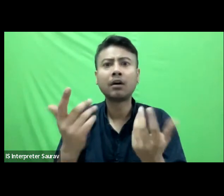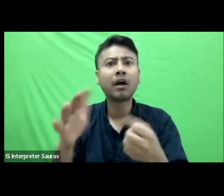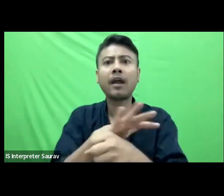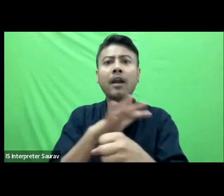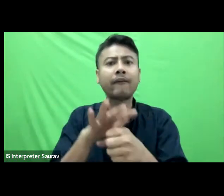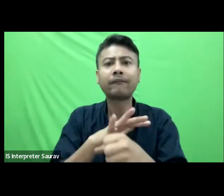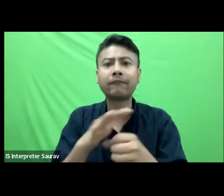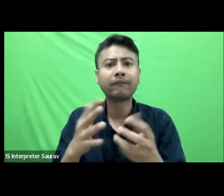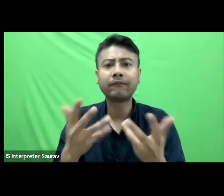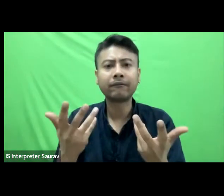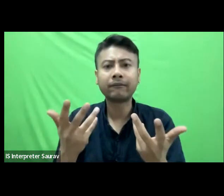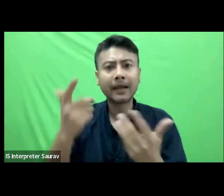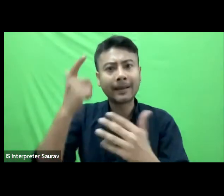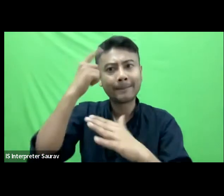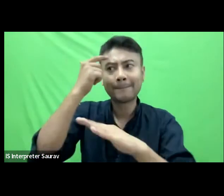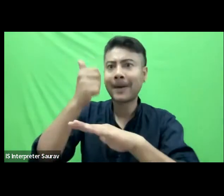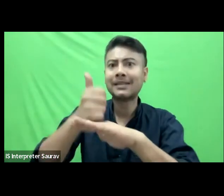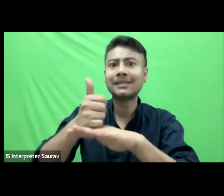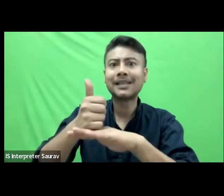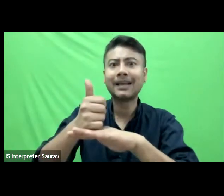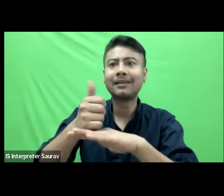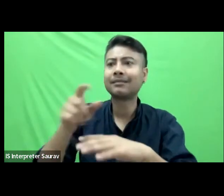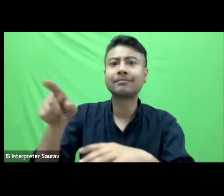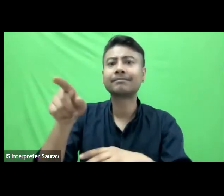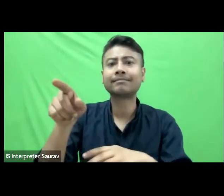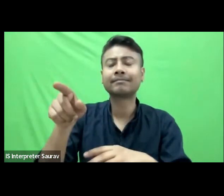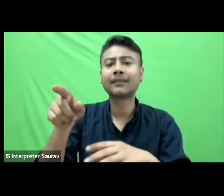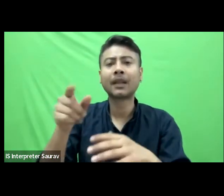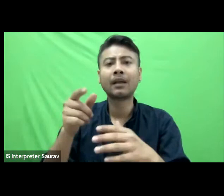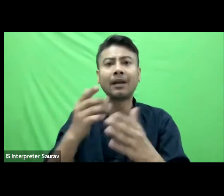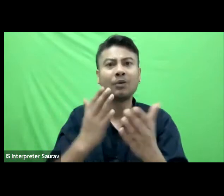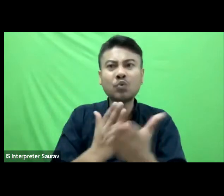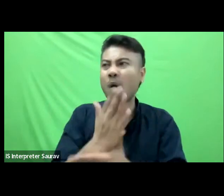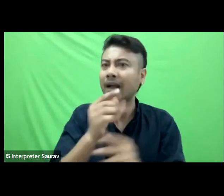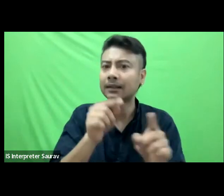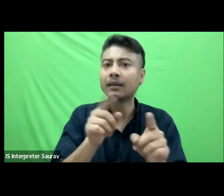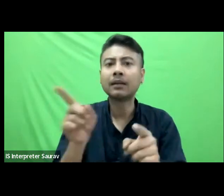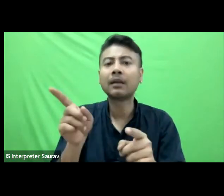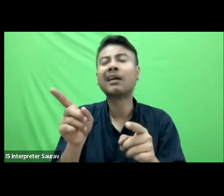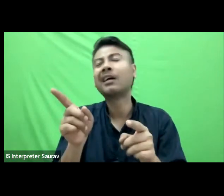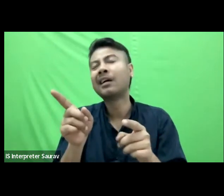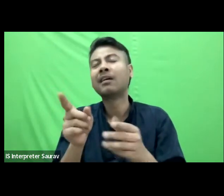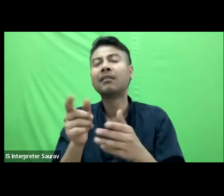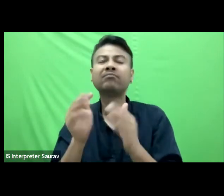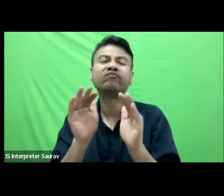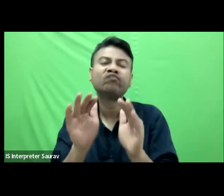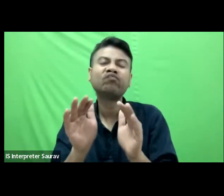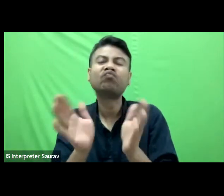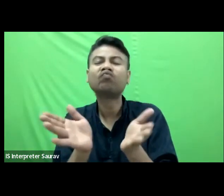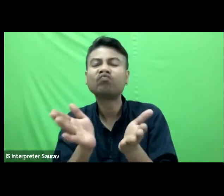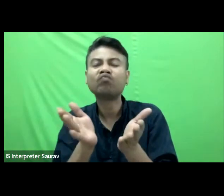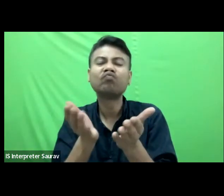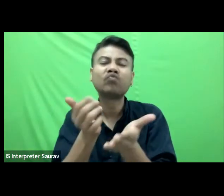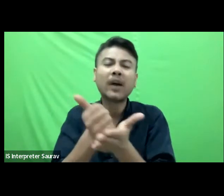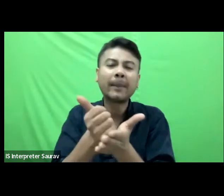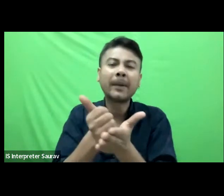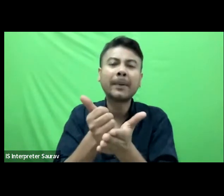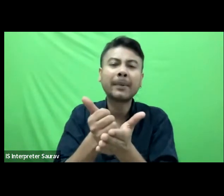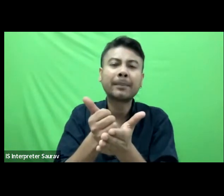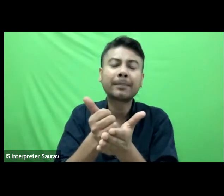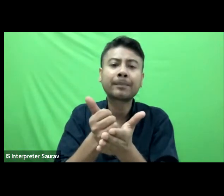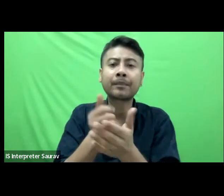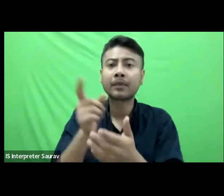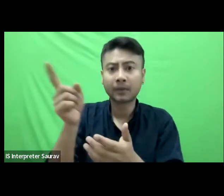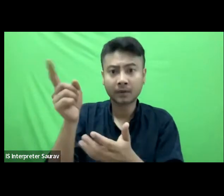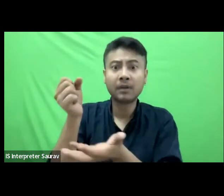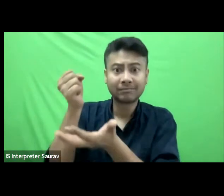the mindset of charity versus rights, and having faced the problem that maybe not necessarily the budget is there, but the priority